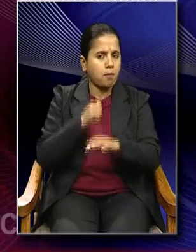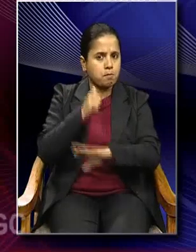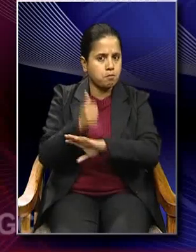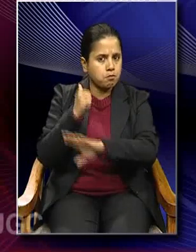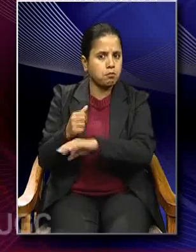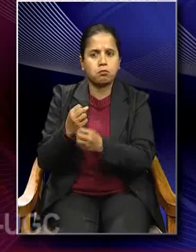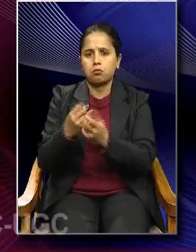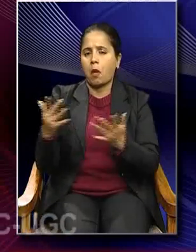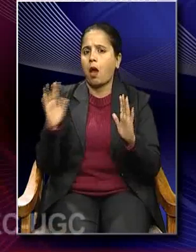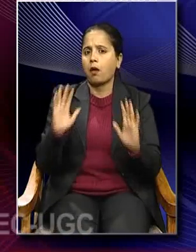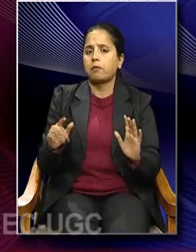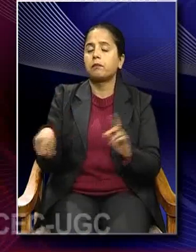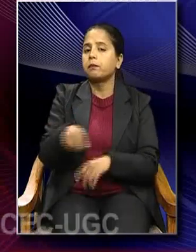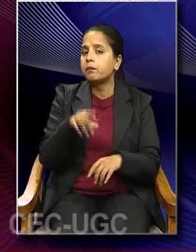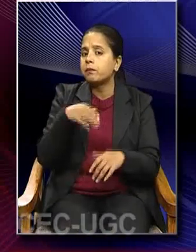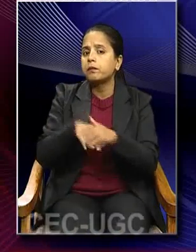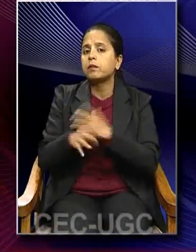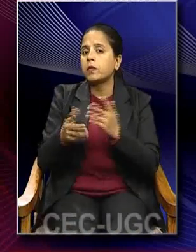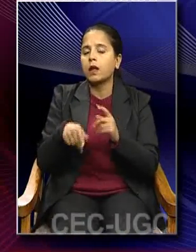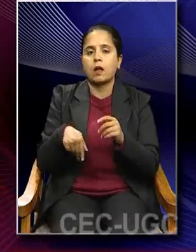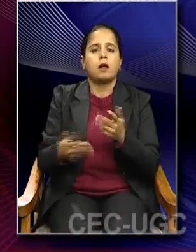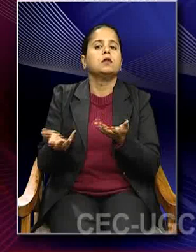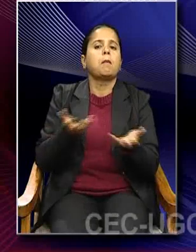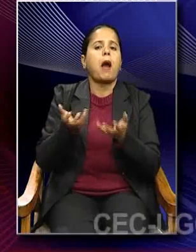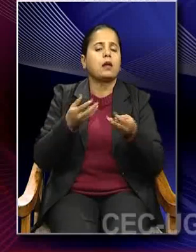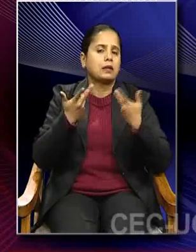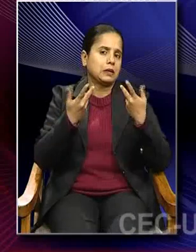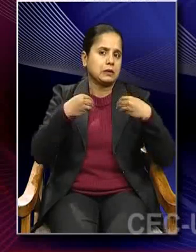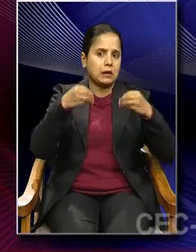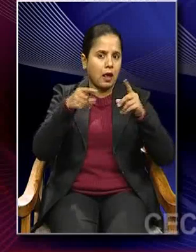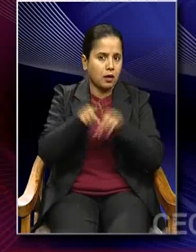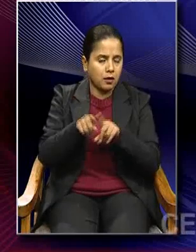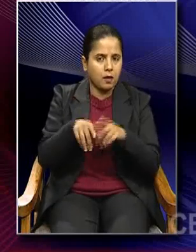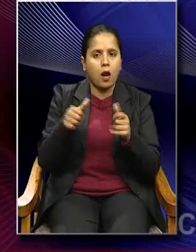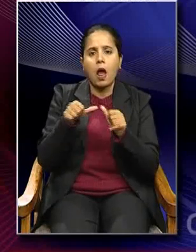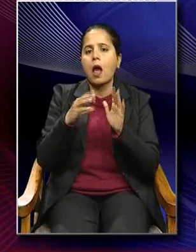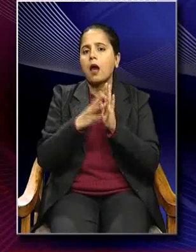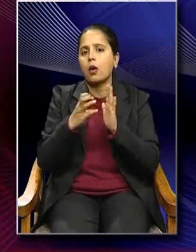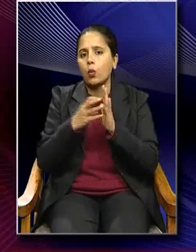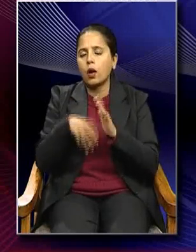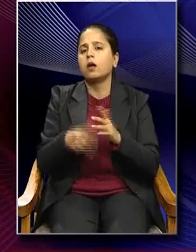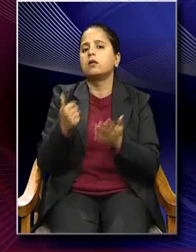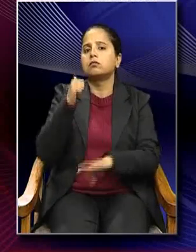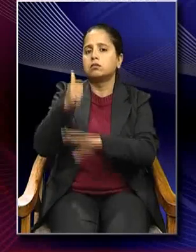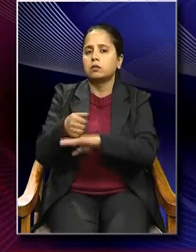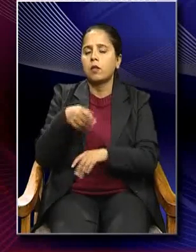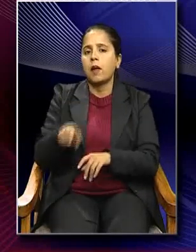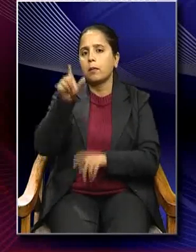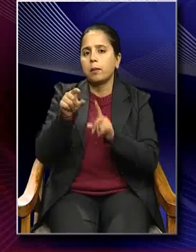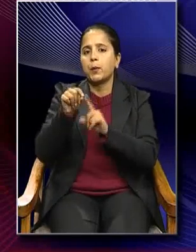developing, and these were like marketing agencies, advertising, public